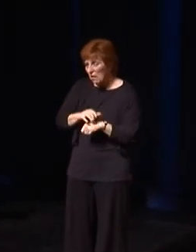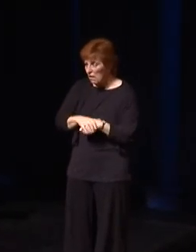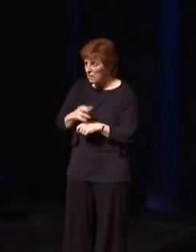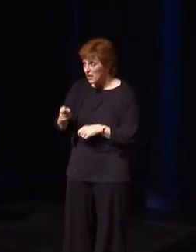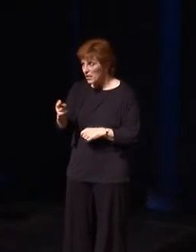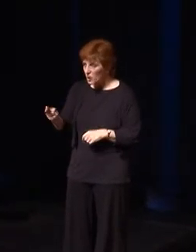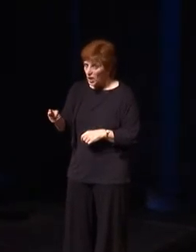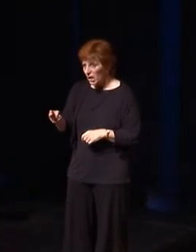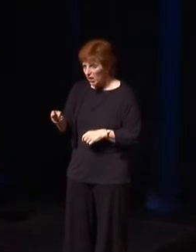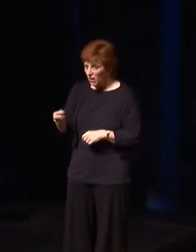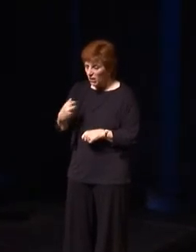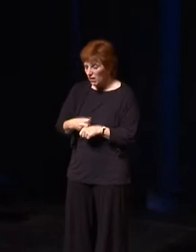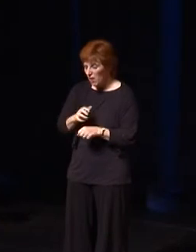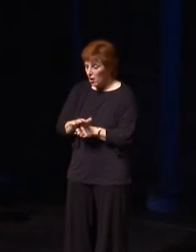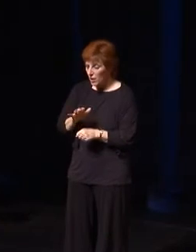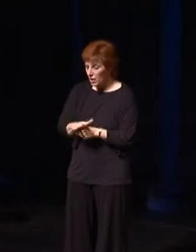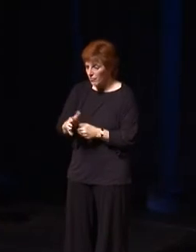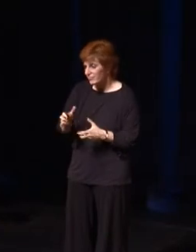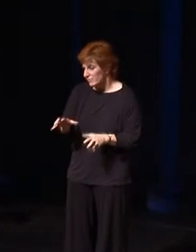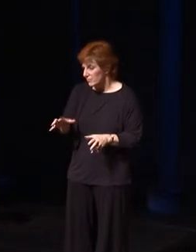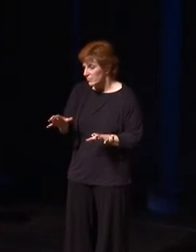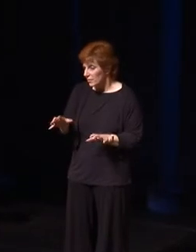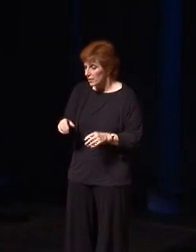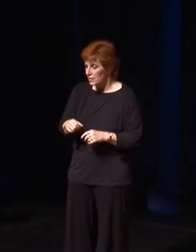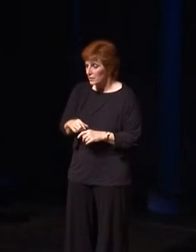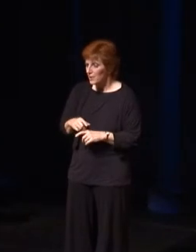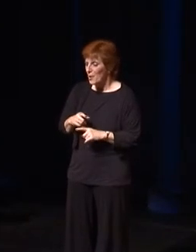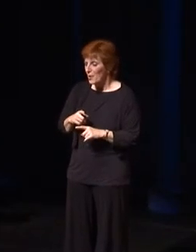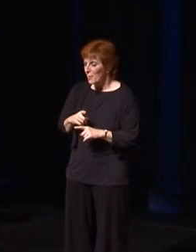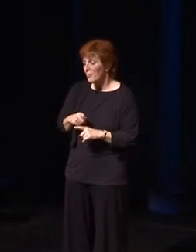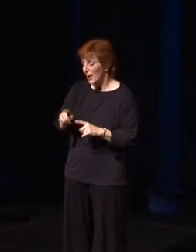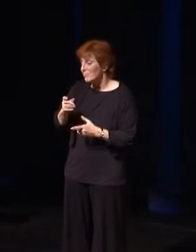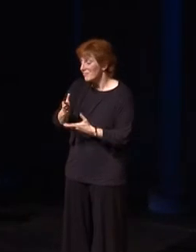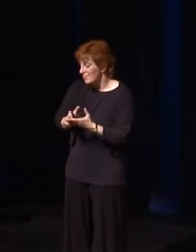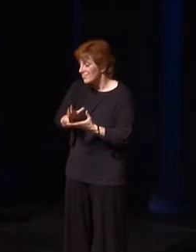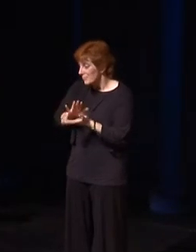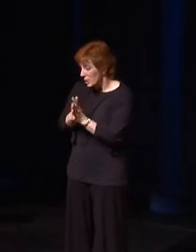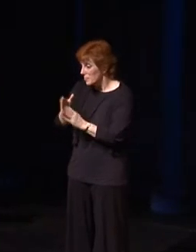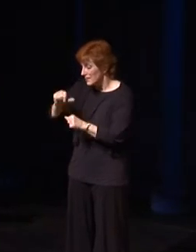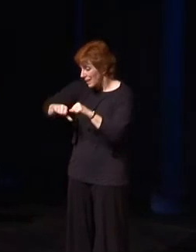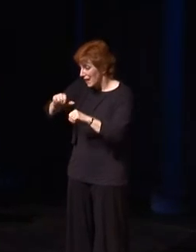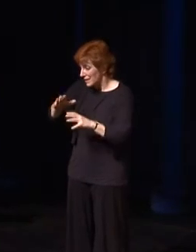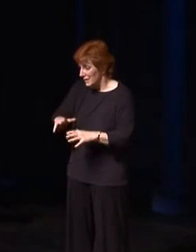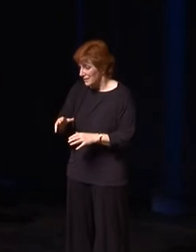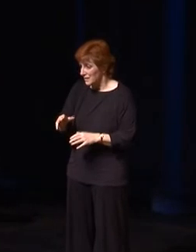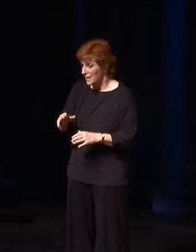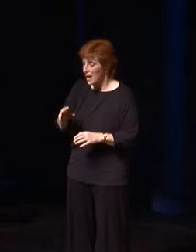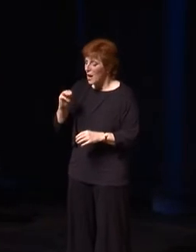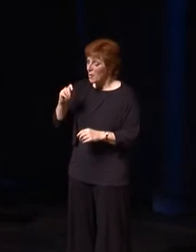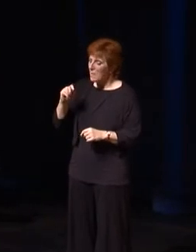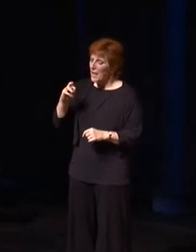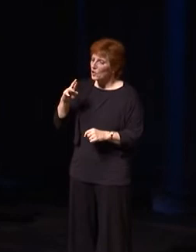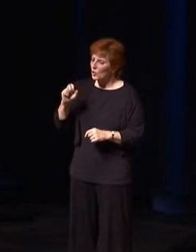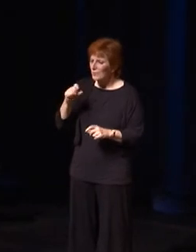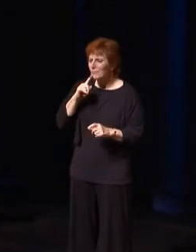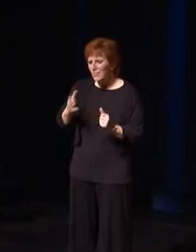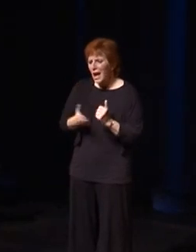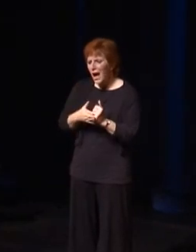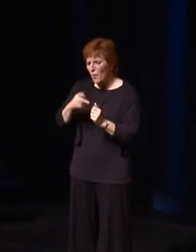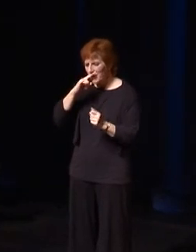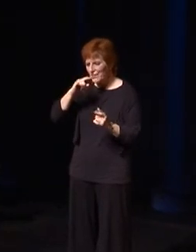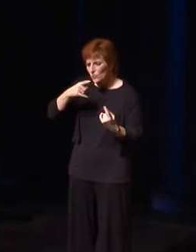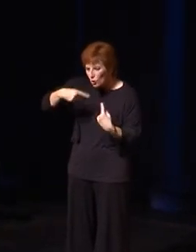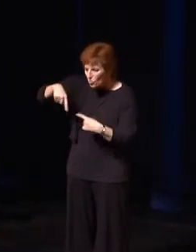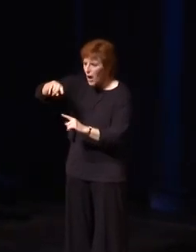because that was part of becoming a scientist. You know, mentors can really help get the kids turned around. And I'm seeing a